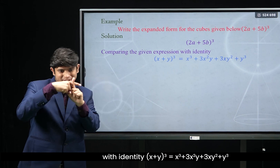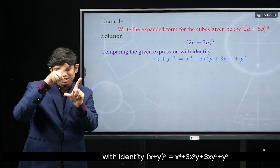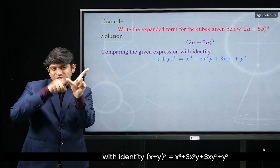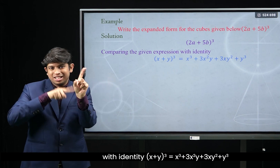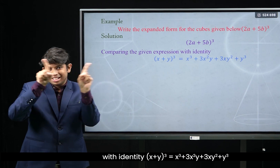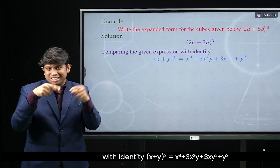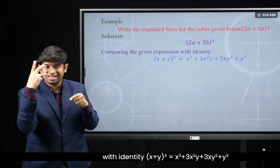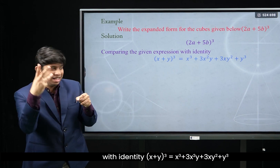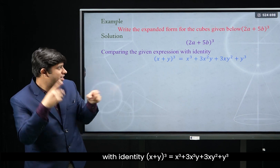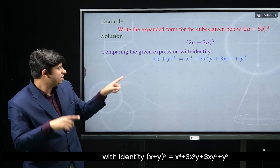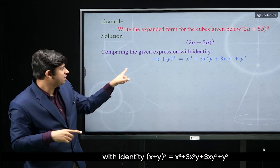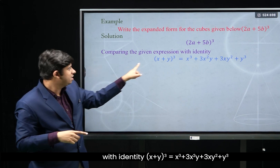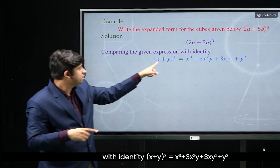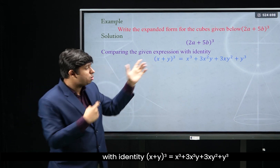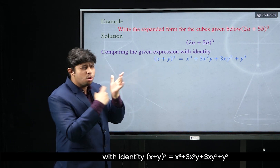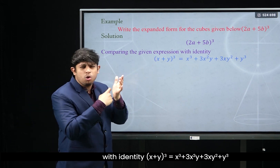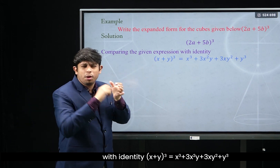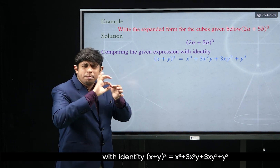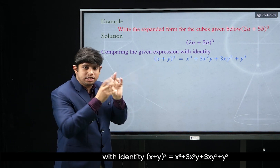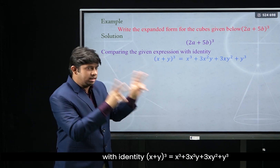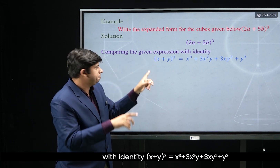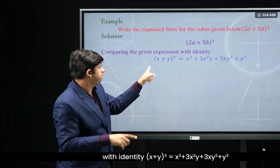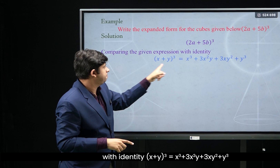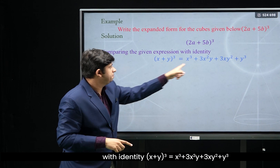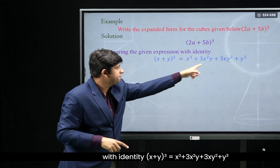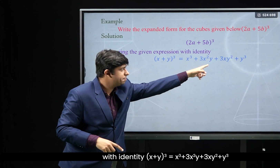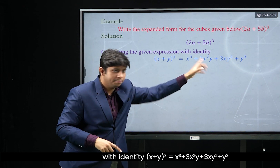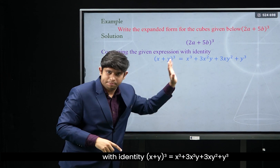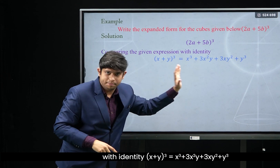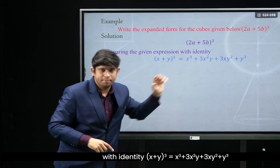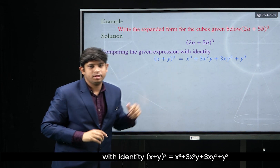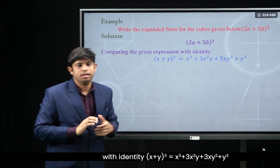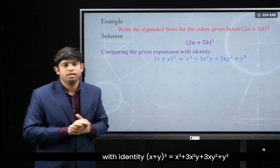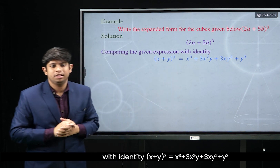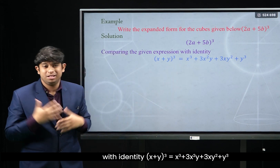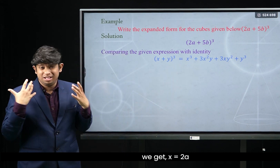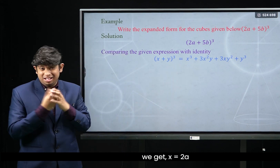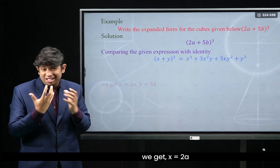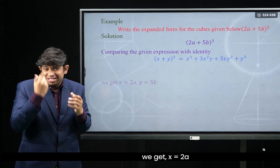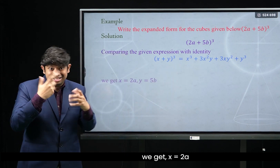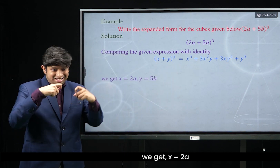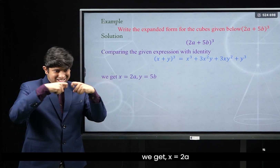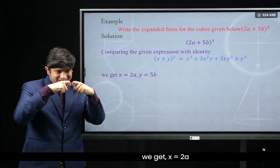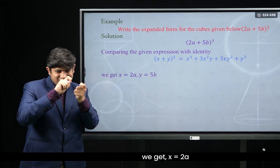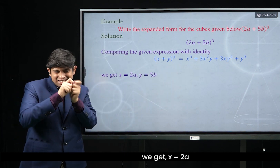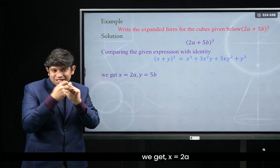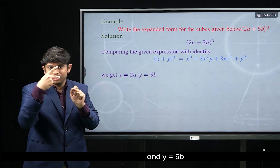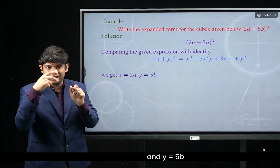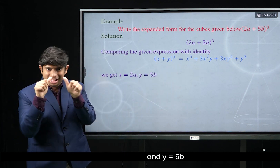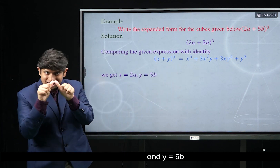to x cube plus 3x square y plus 3xy square plus y cube, we get x equal to 2a and y equal